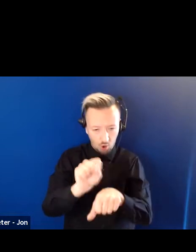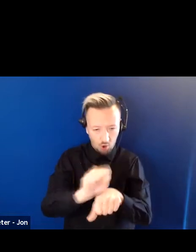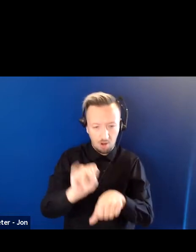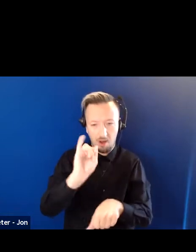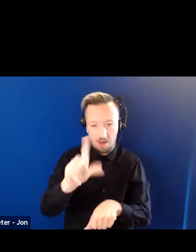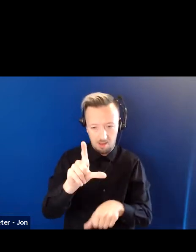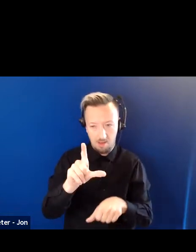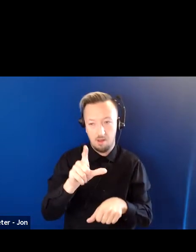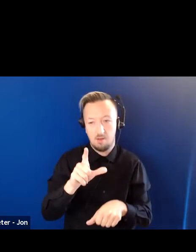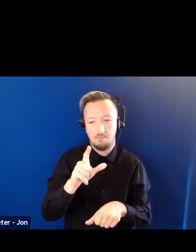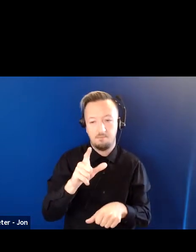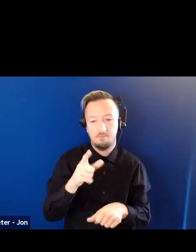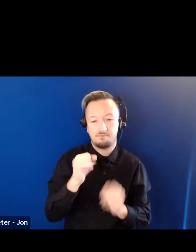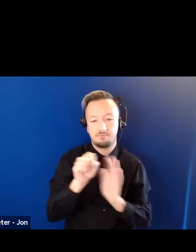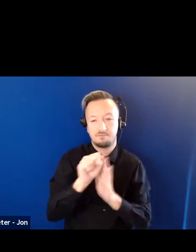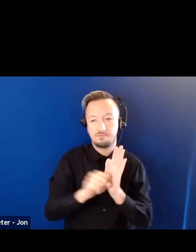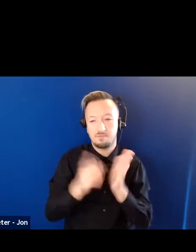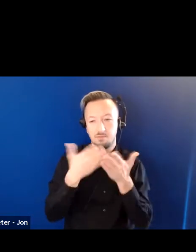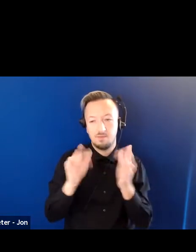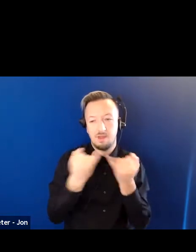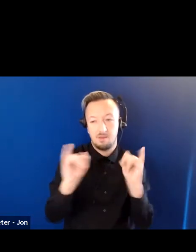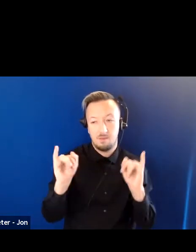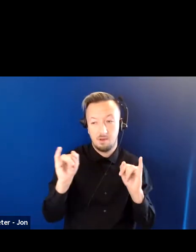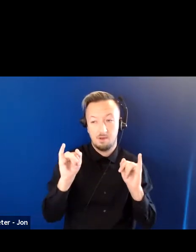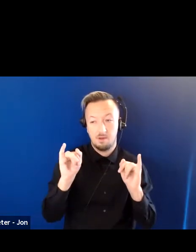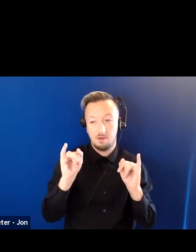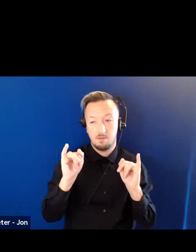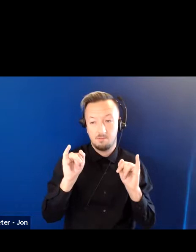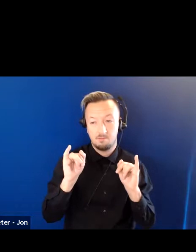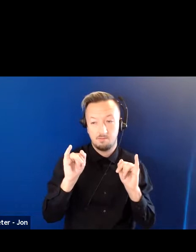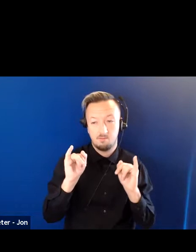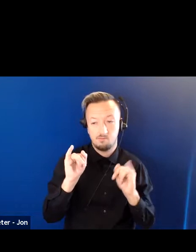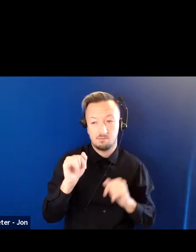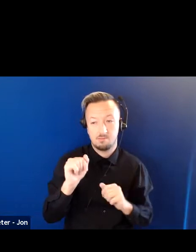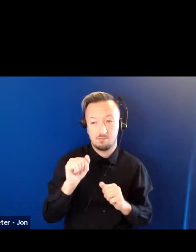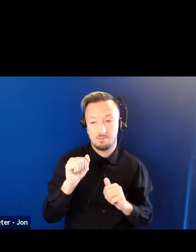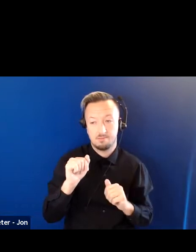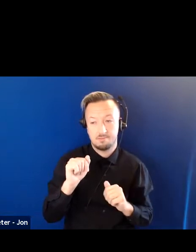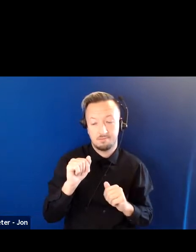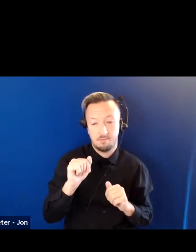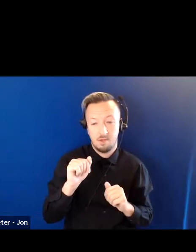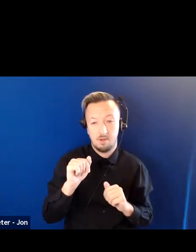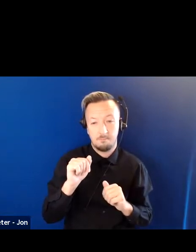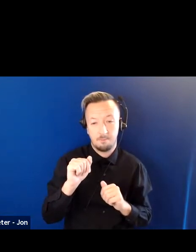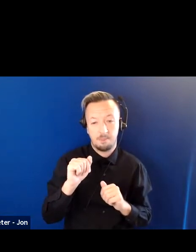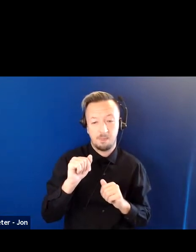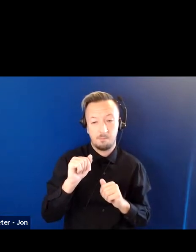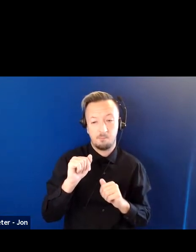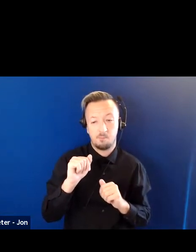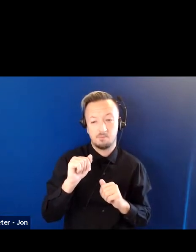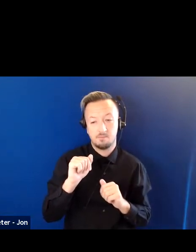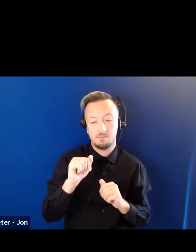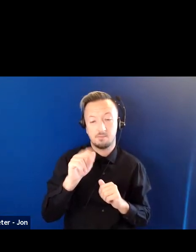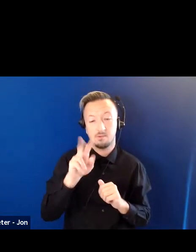to the Statewide Independent Living Council and served as a board member, vice president, and chair before accepting the assistant director position.